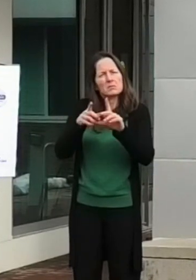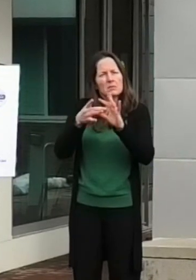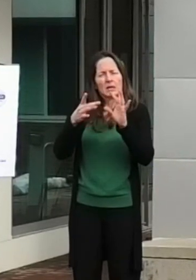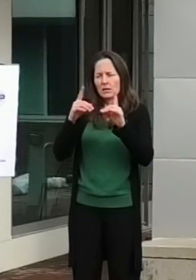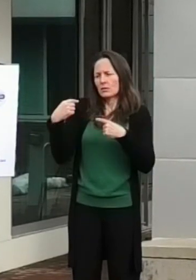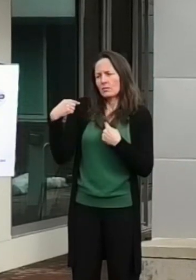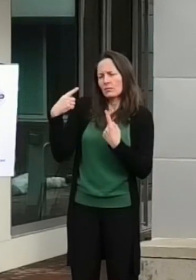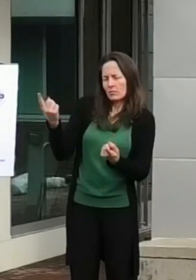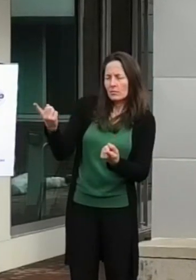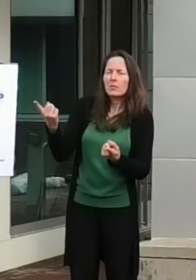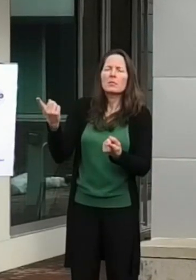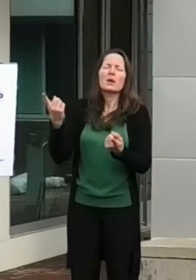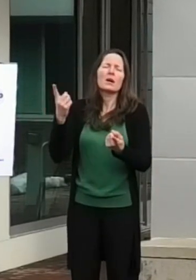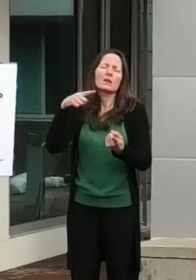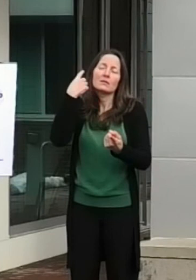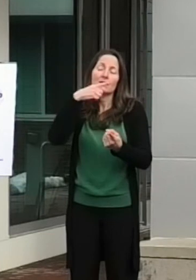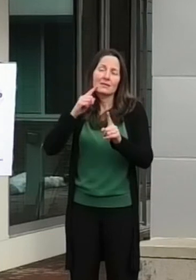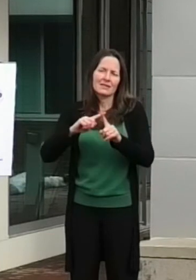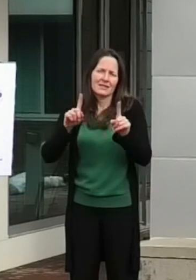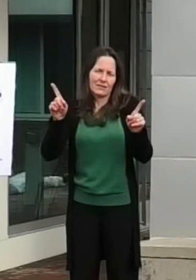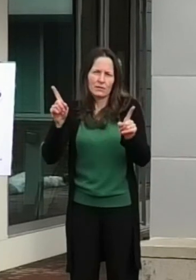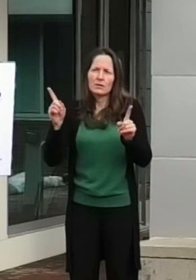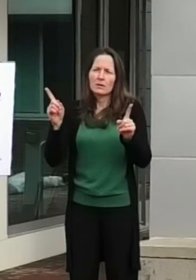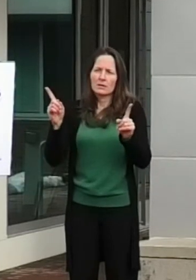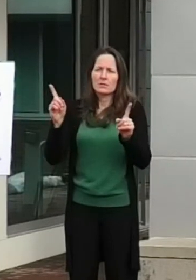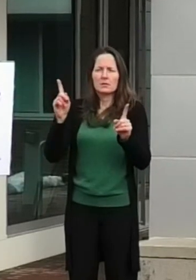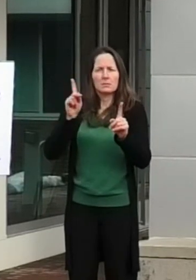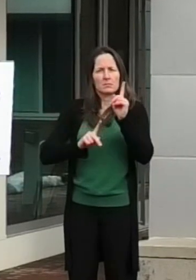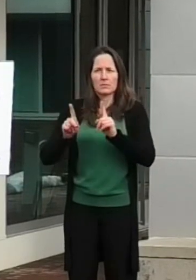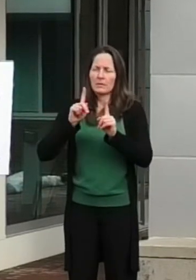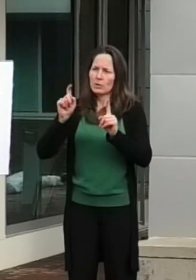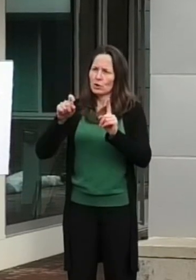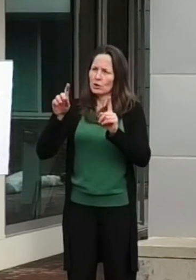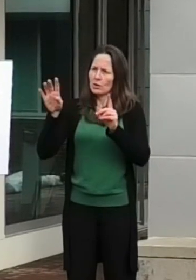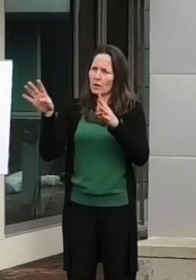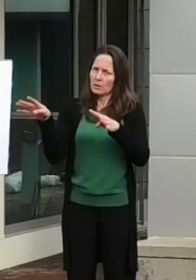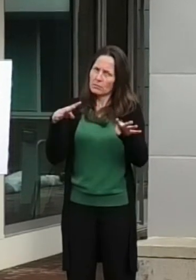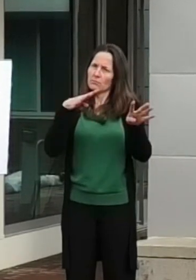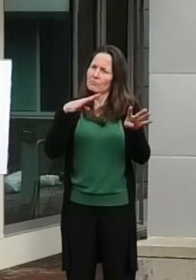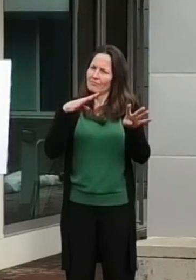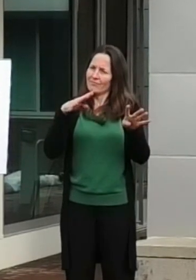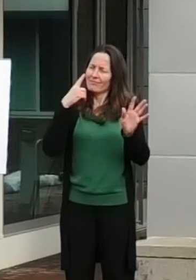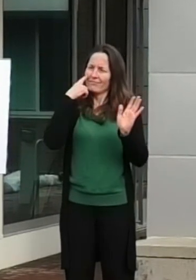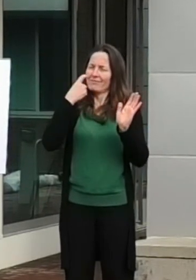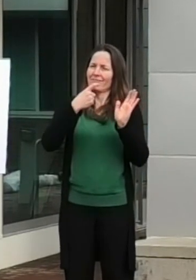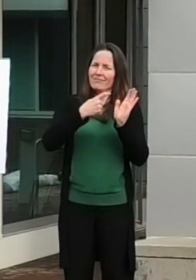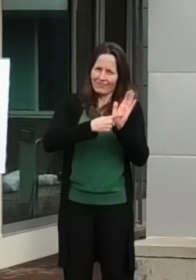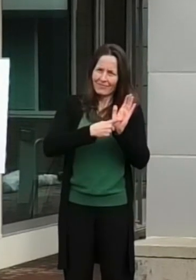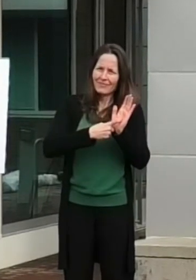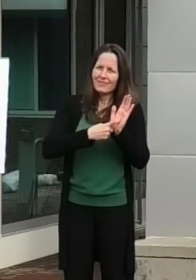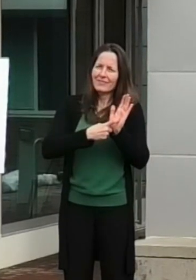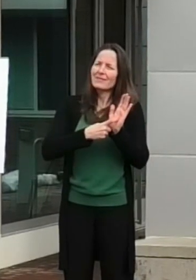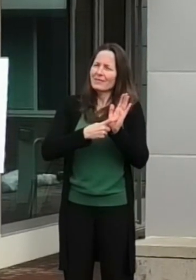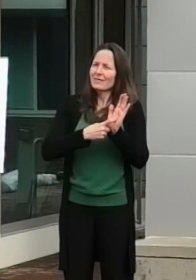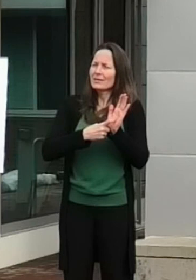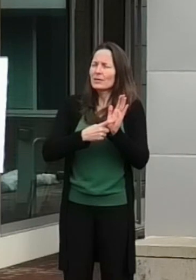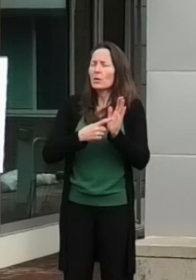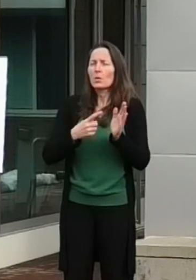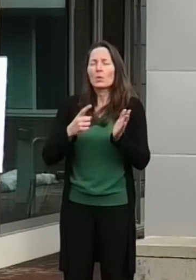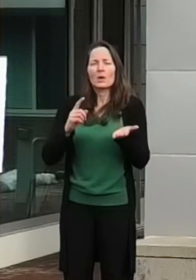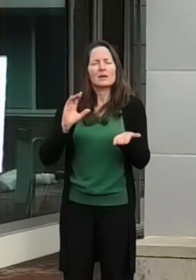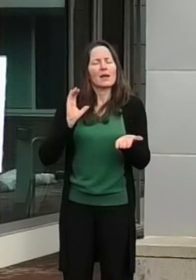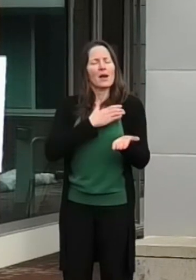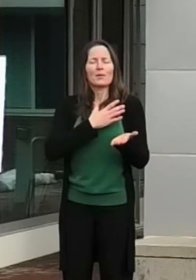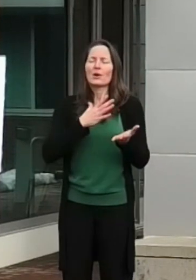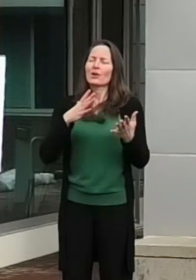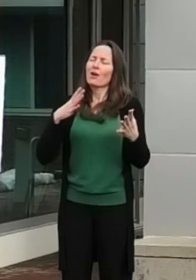our community safe. The approval of vaccine is a wonderful holiday gift that we will slowly be able